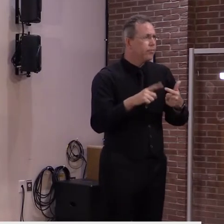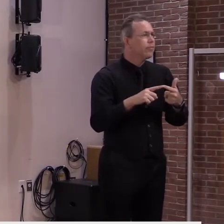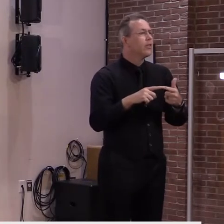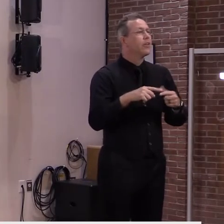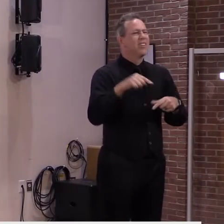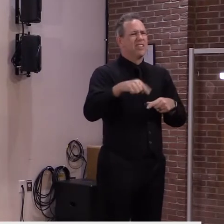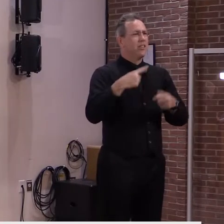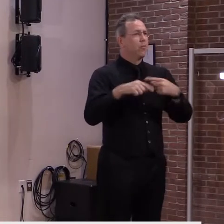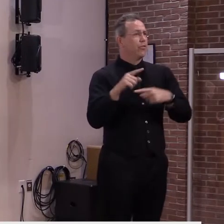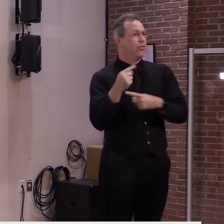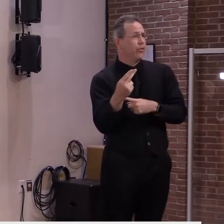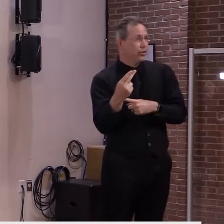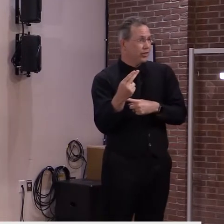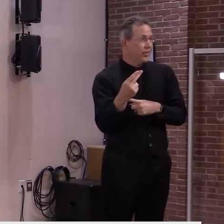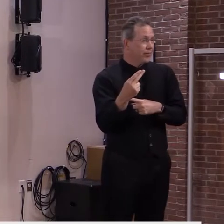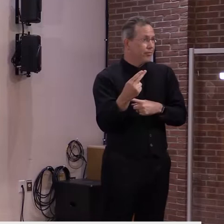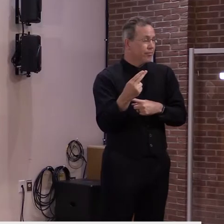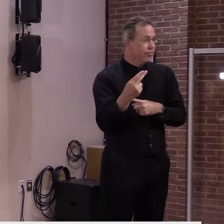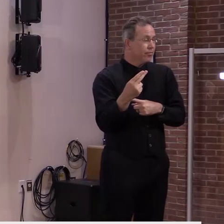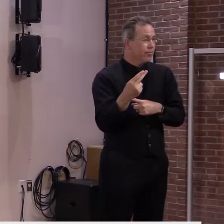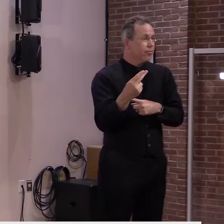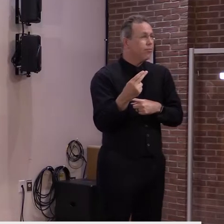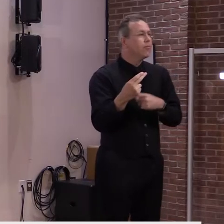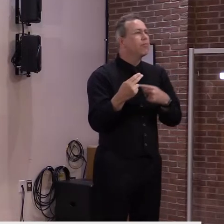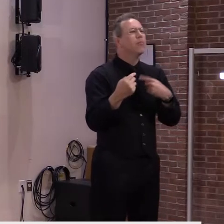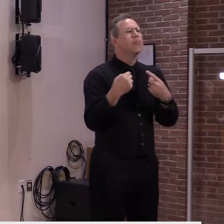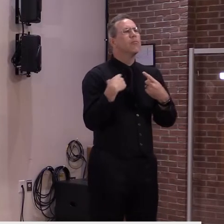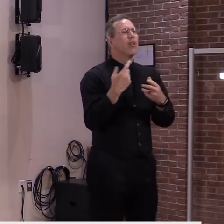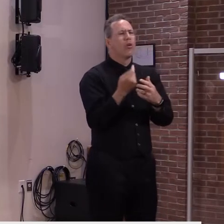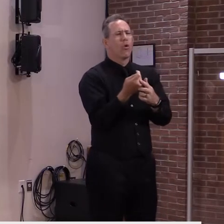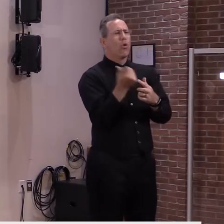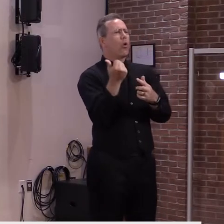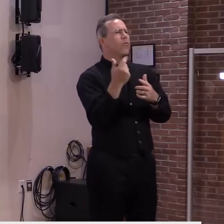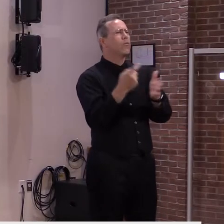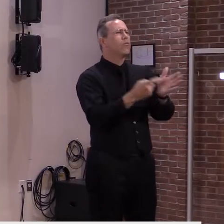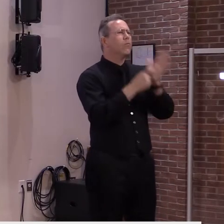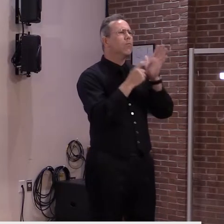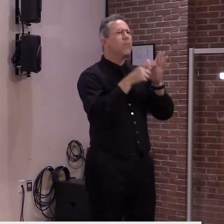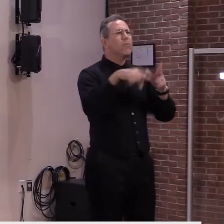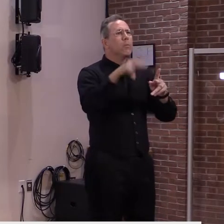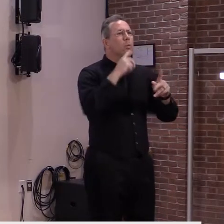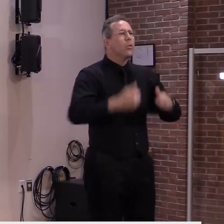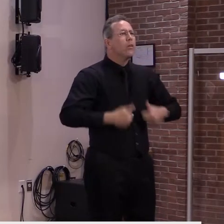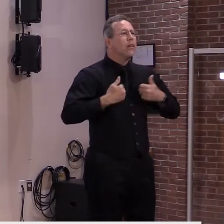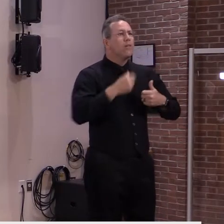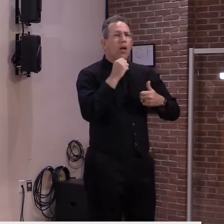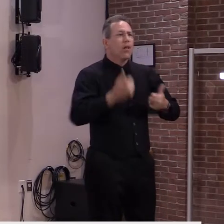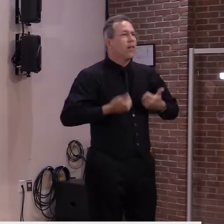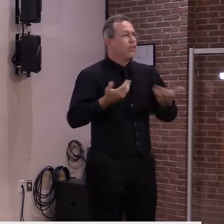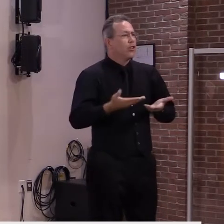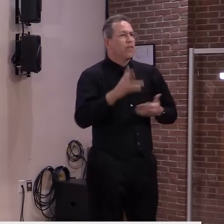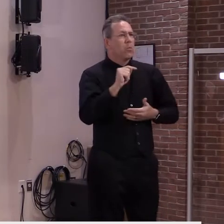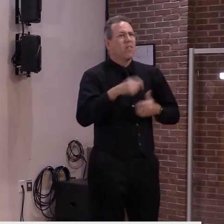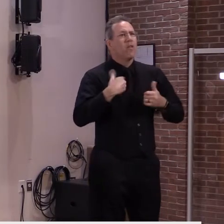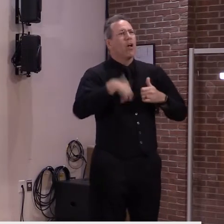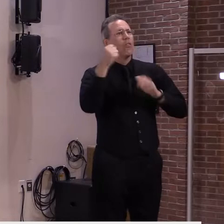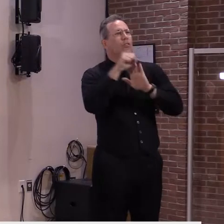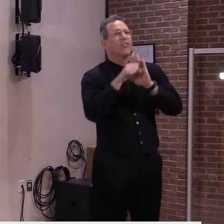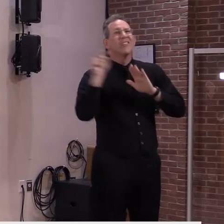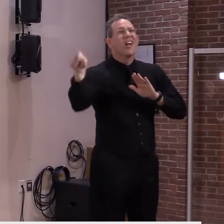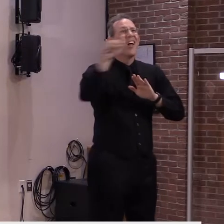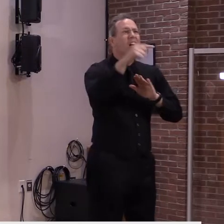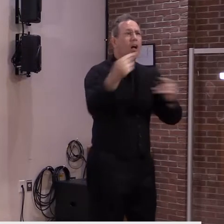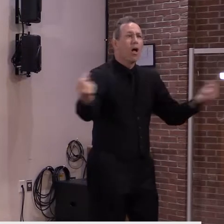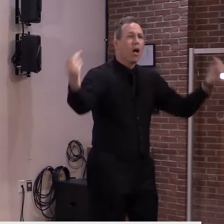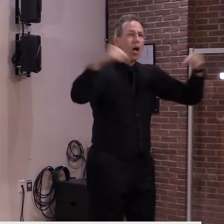announce that we are removing the residency requirement for vaccination. This means that anyone age 12 and older